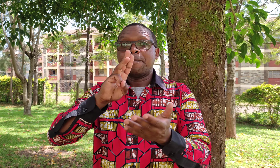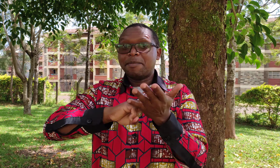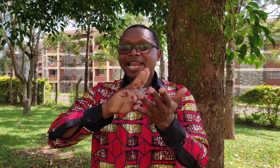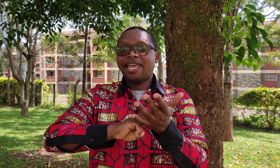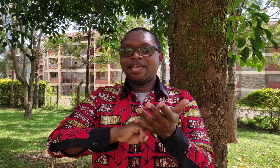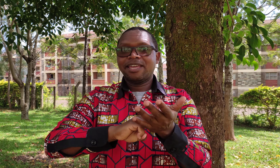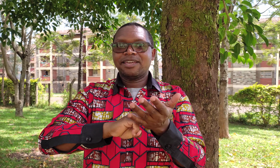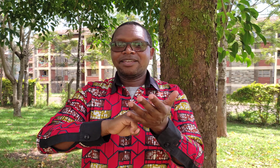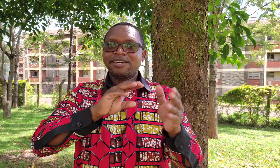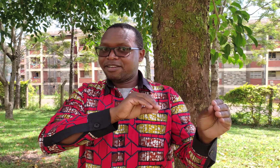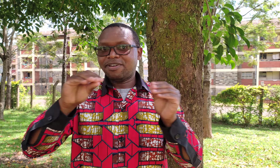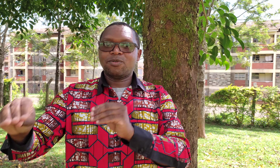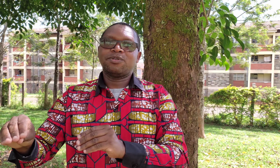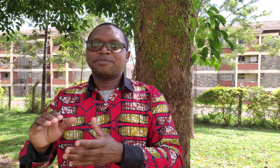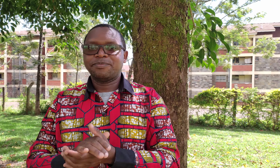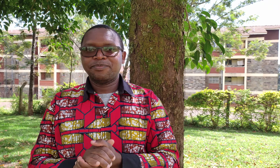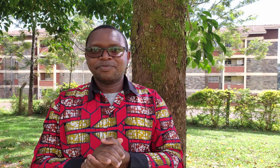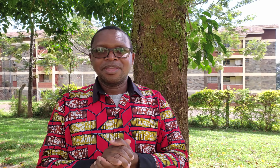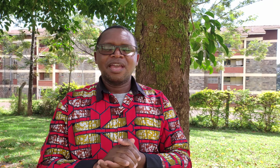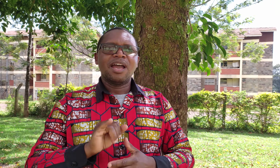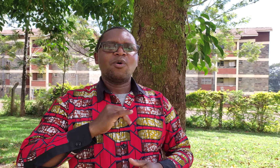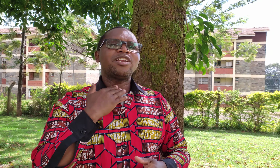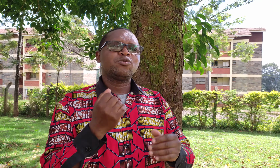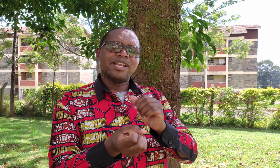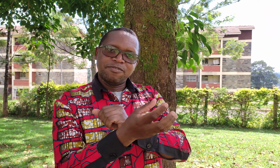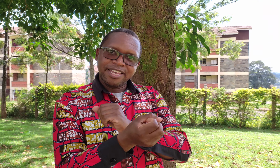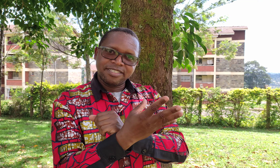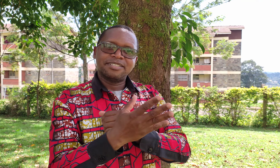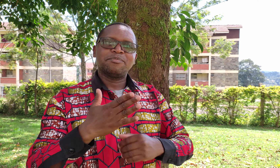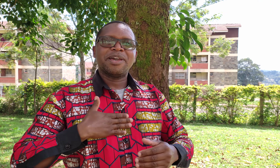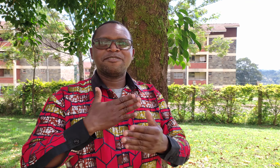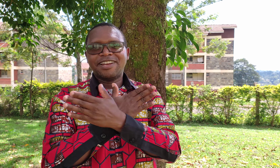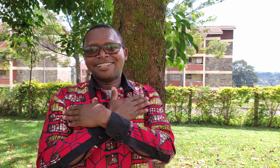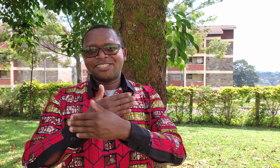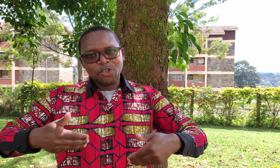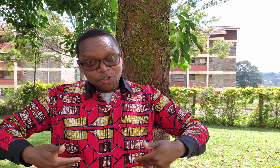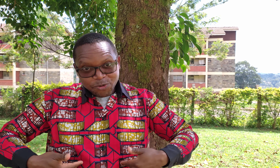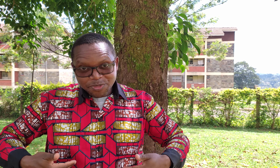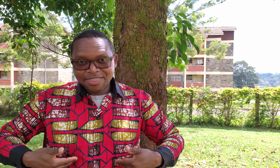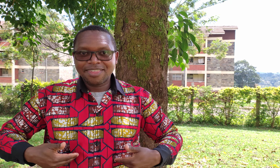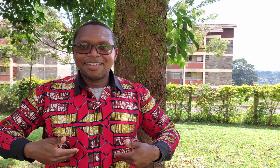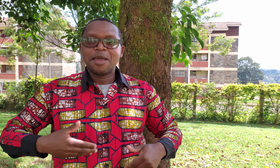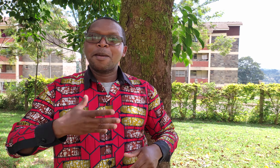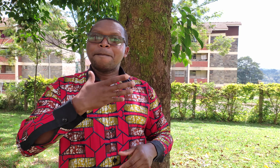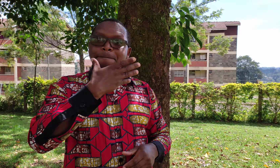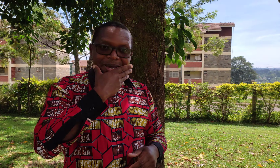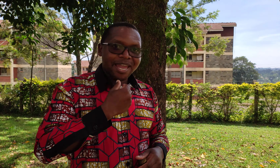Malay. I want to advise my friends, youth, men,